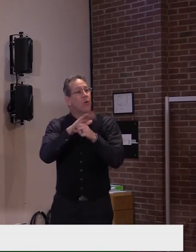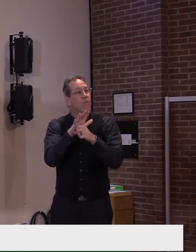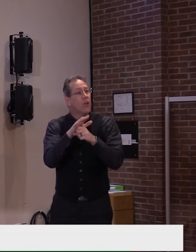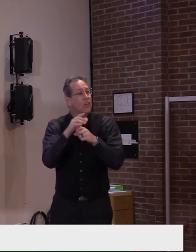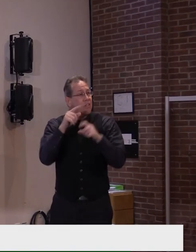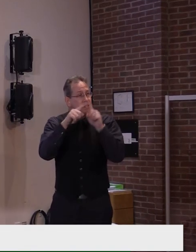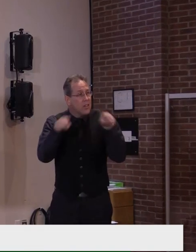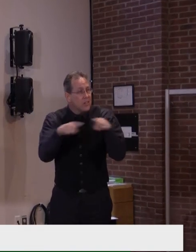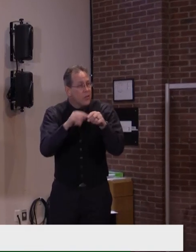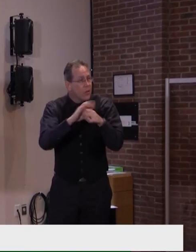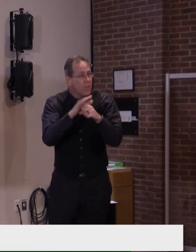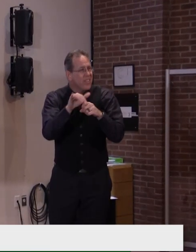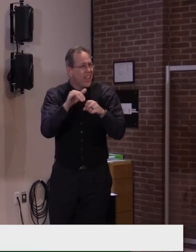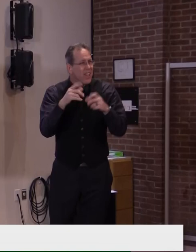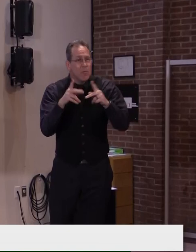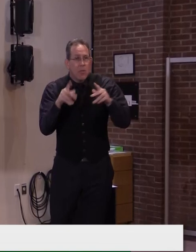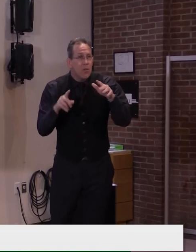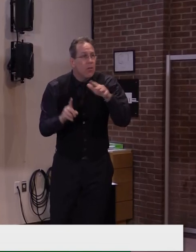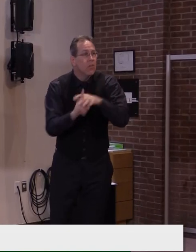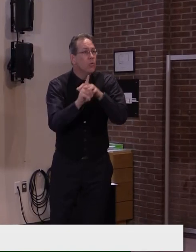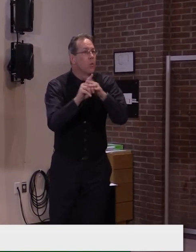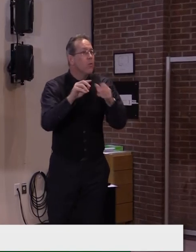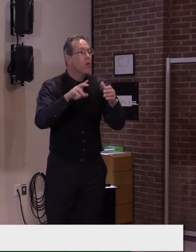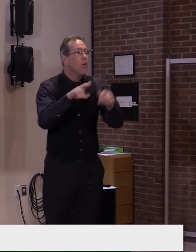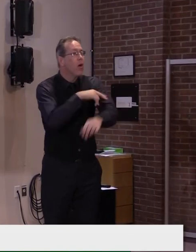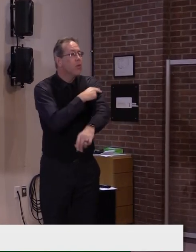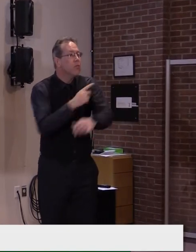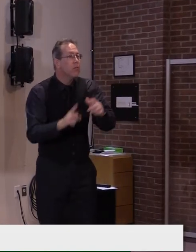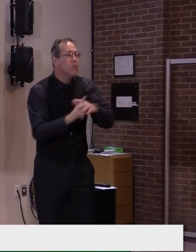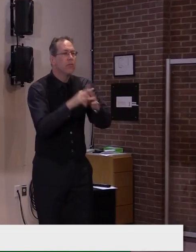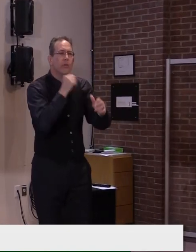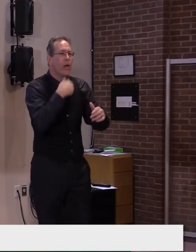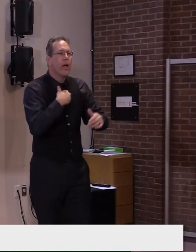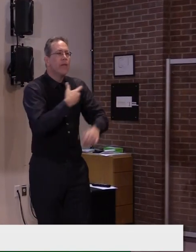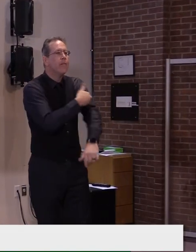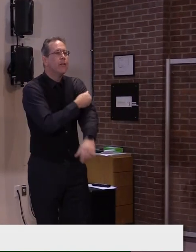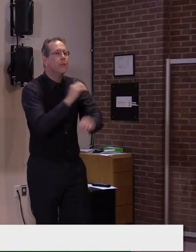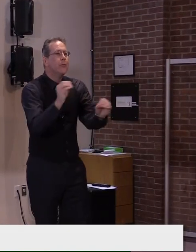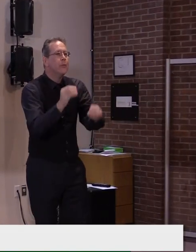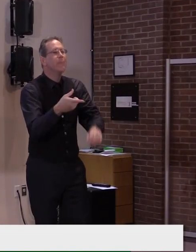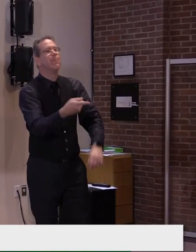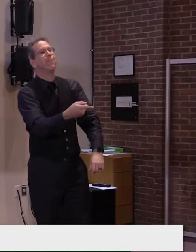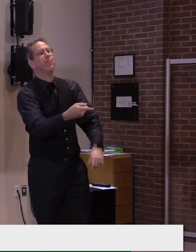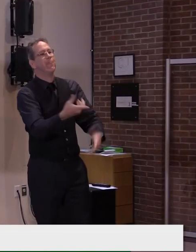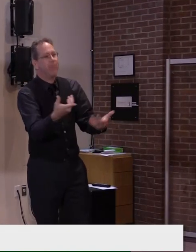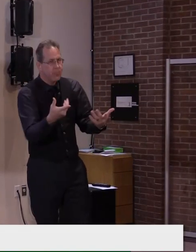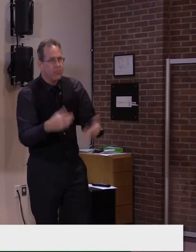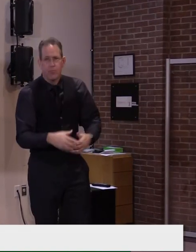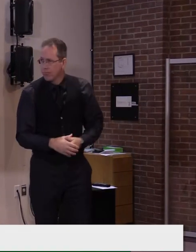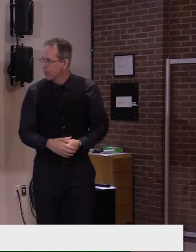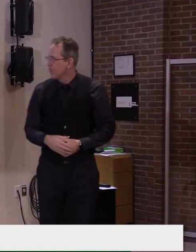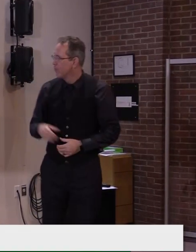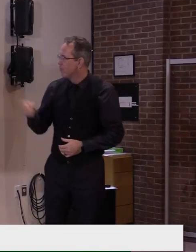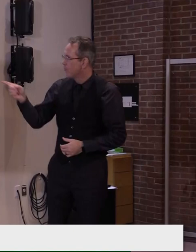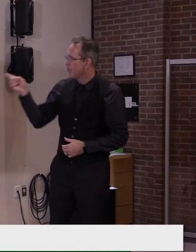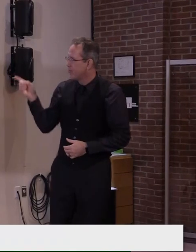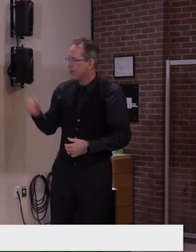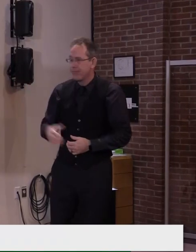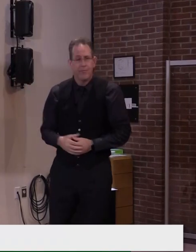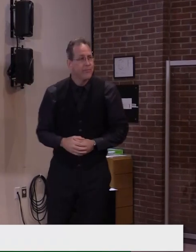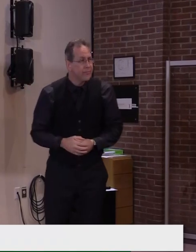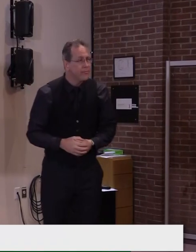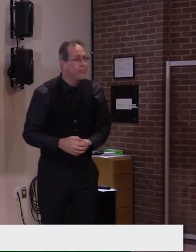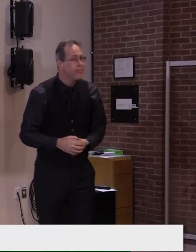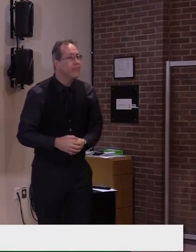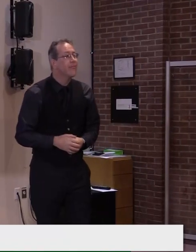the unvaccinated, 72% over the last 7 days. A similar story on the ICU side, where we have a 15% decrease